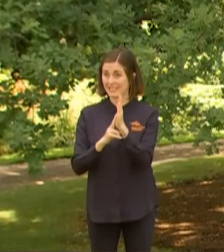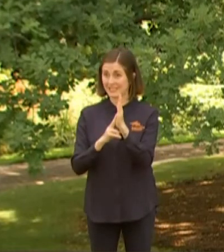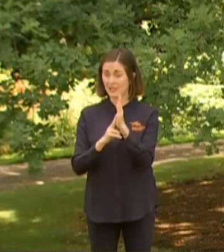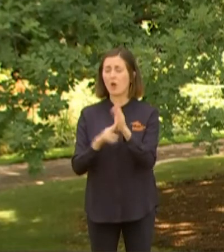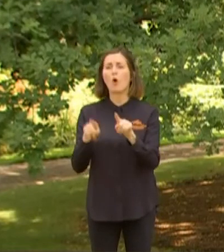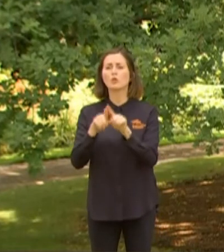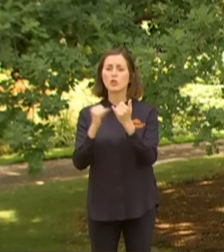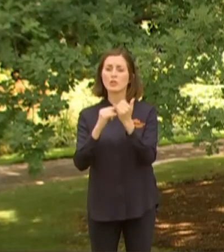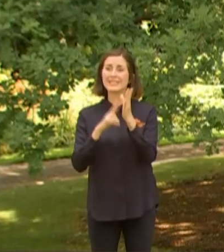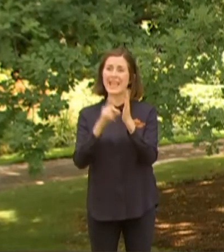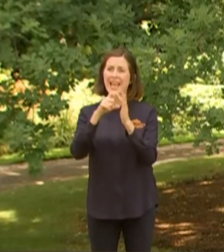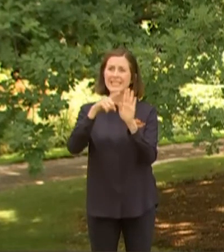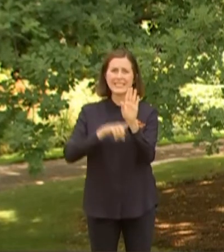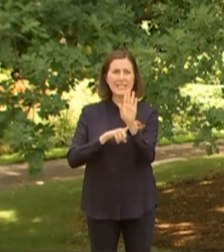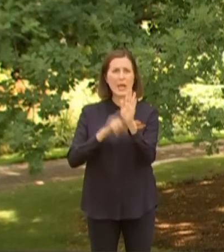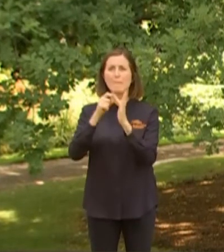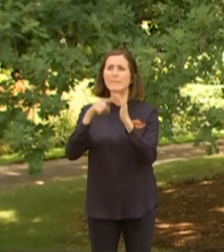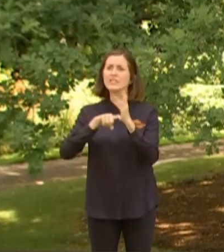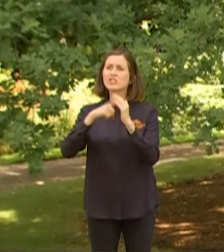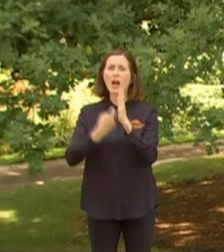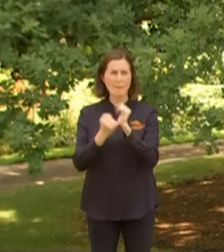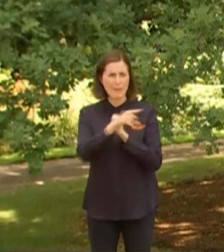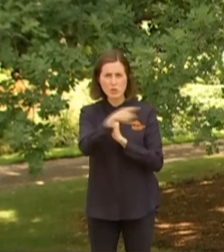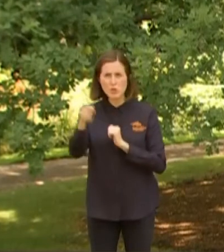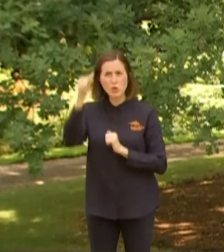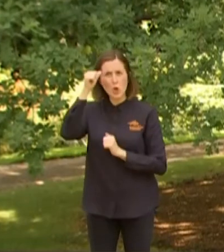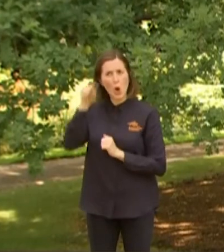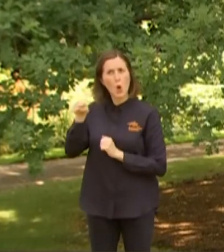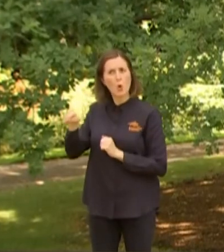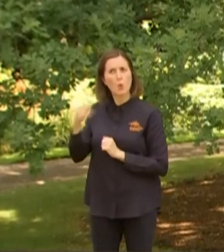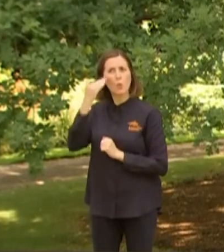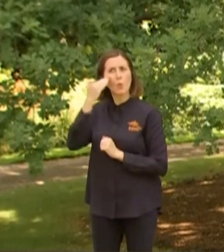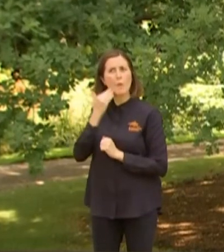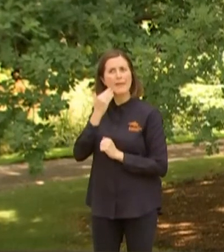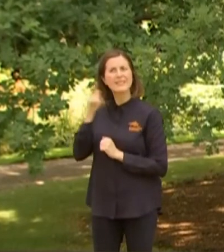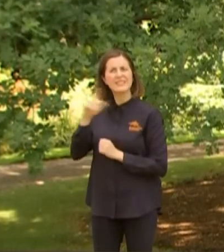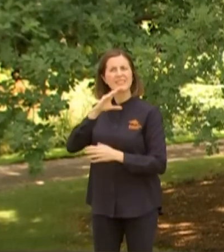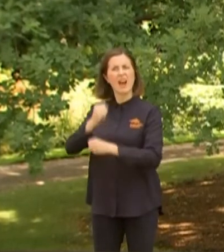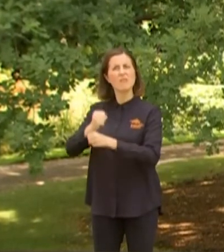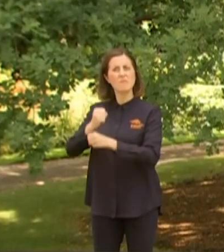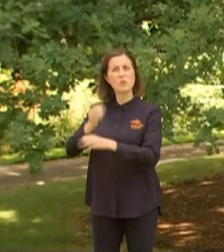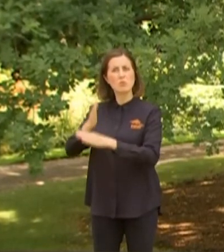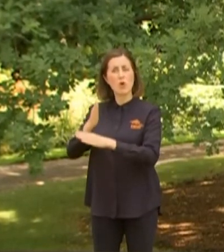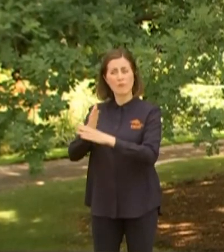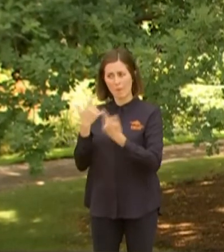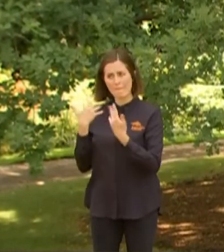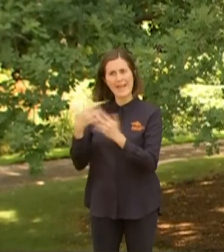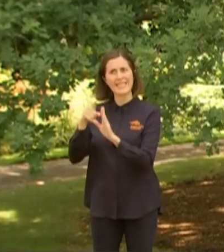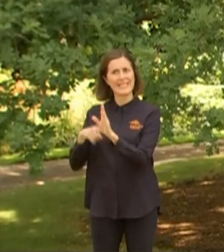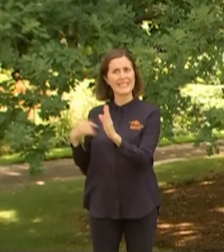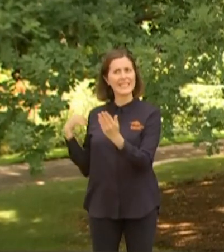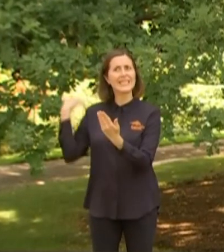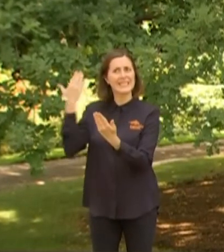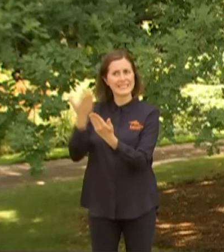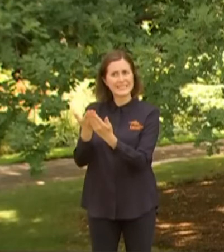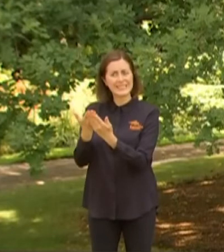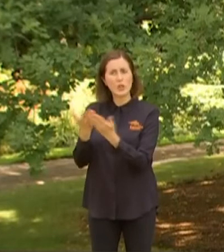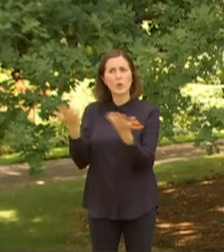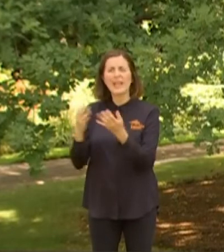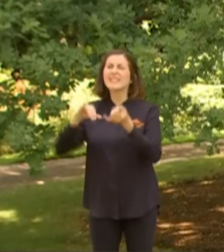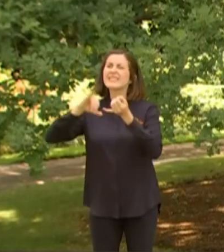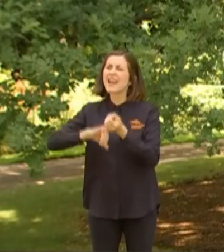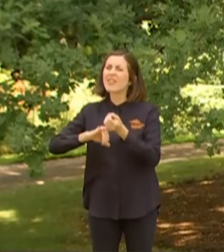Sandy Pitcher, who many of you will perhaps know as a bureaucrat of many years' service out of South